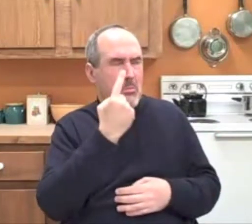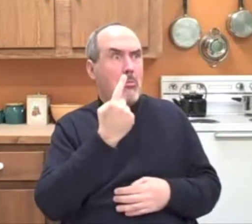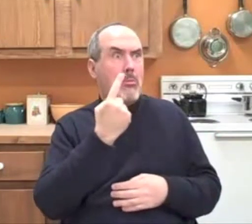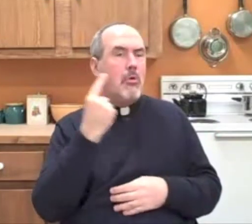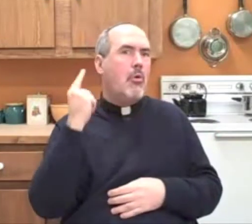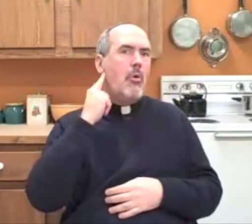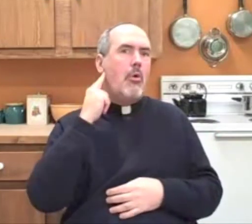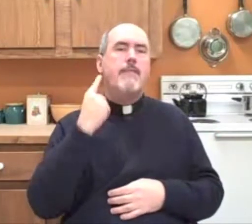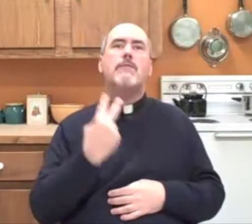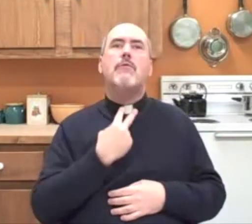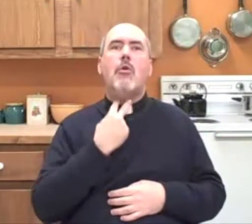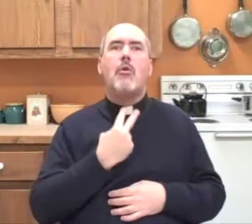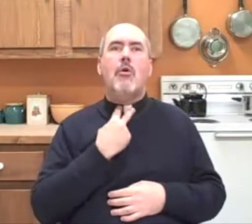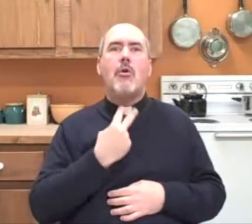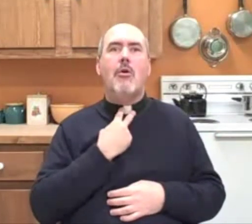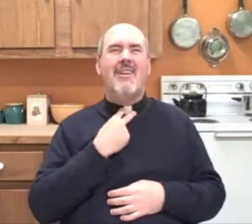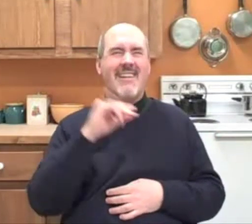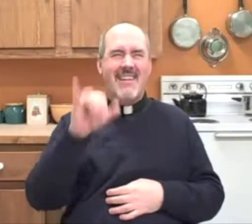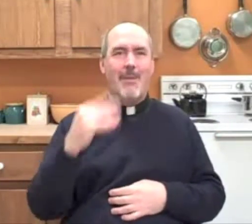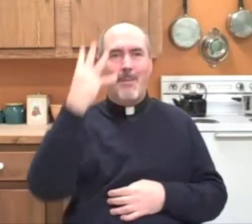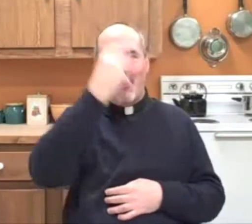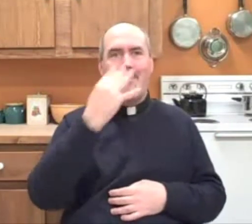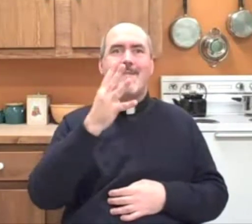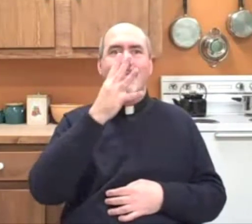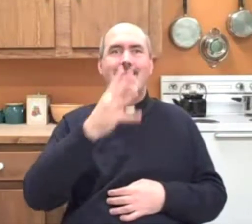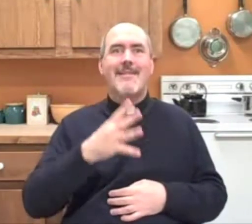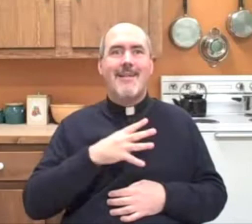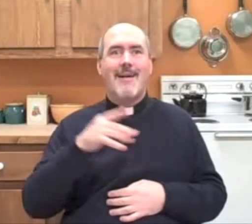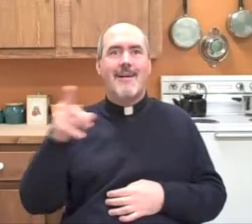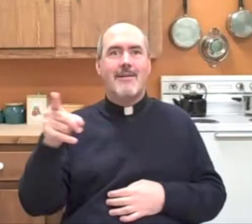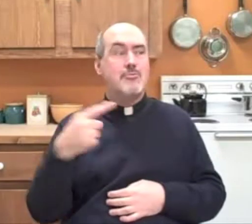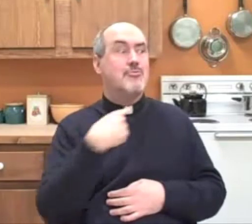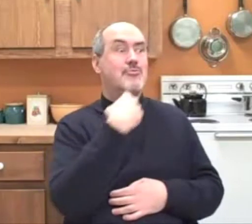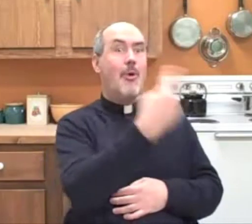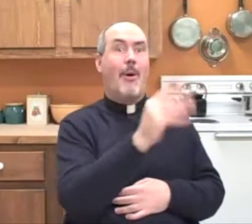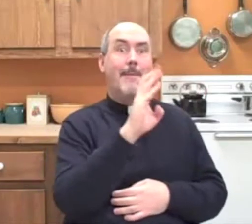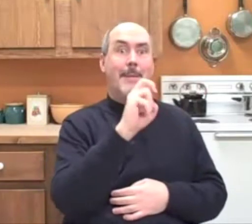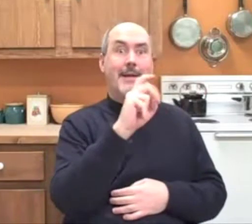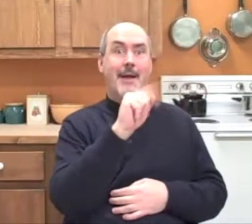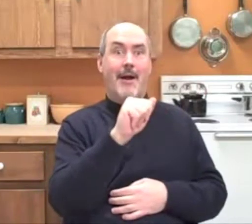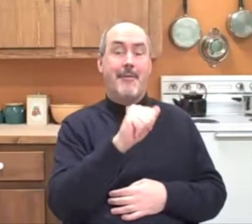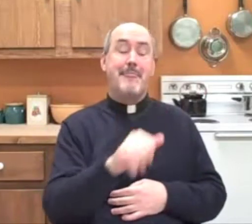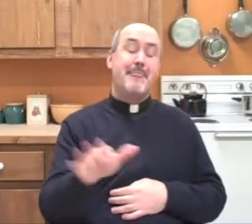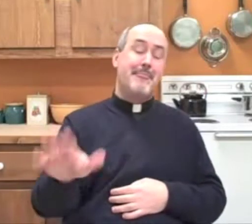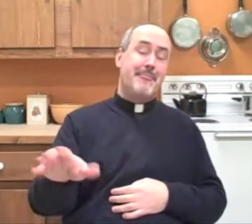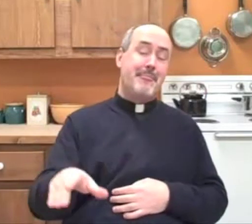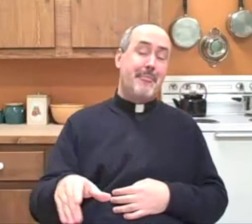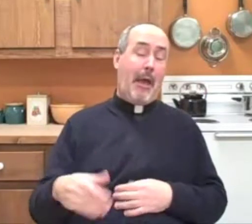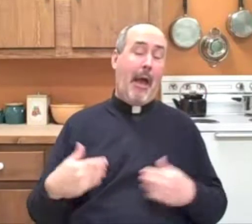the woman heard the voice of the beautiful lady saying, "Benedicta, you have an